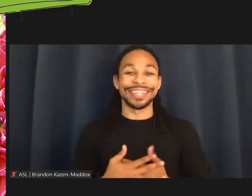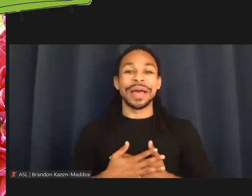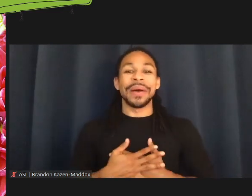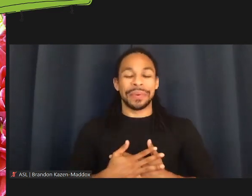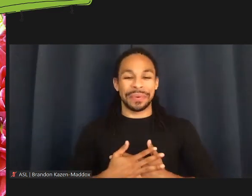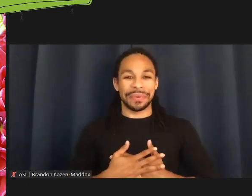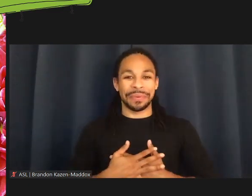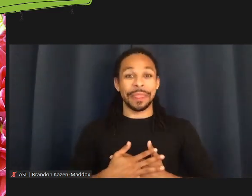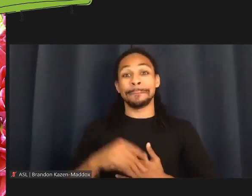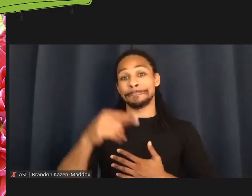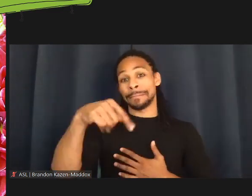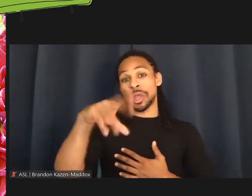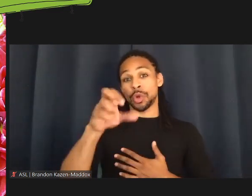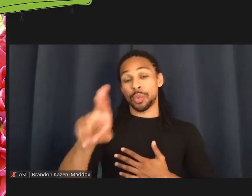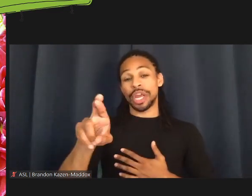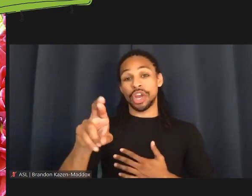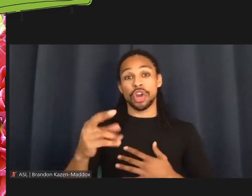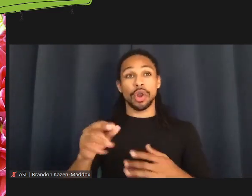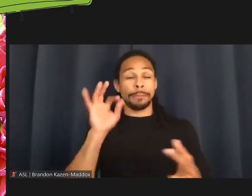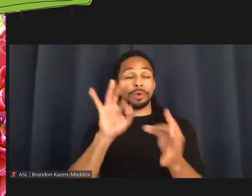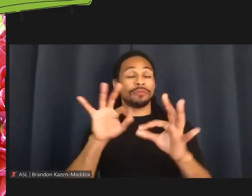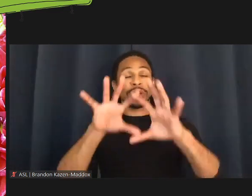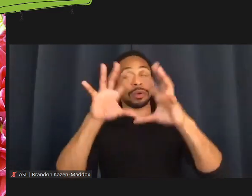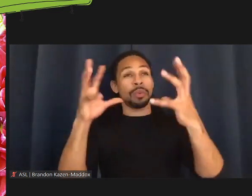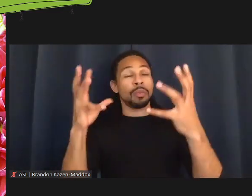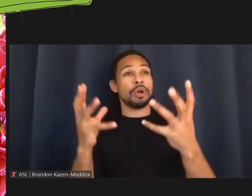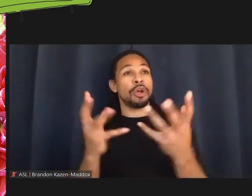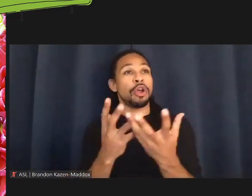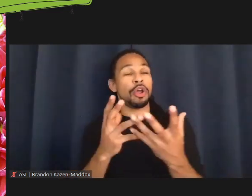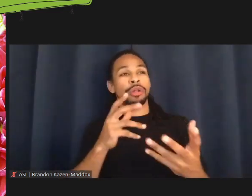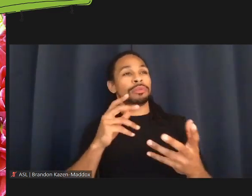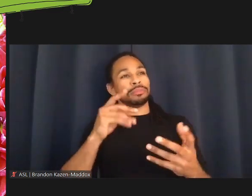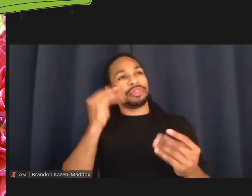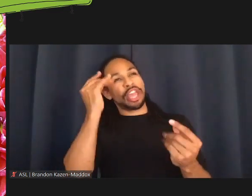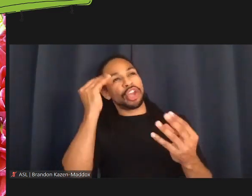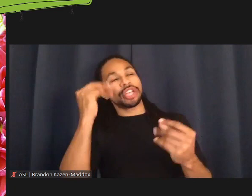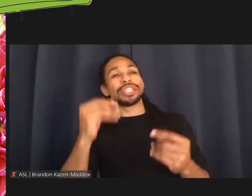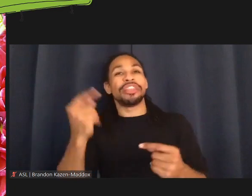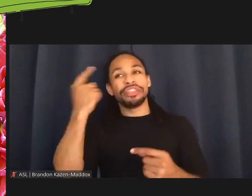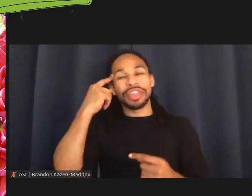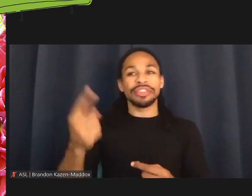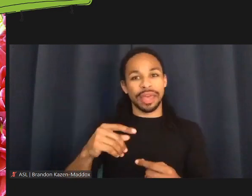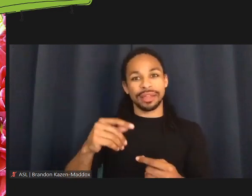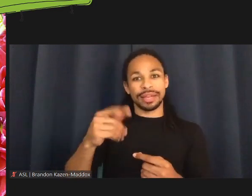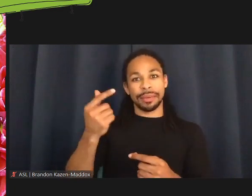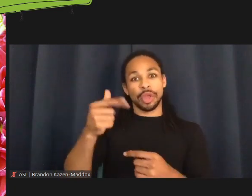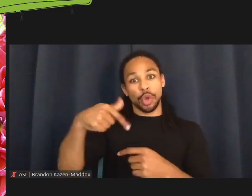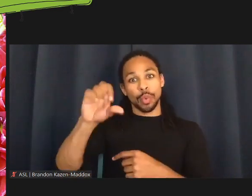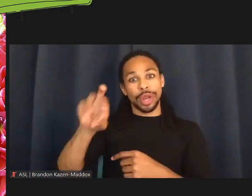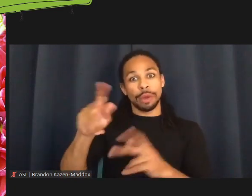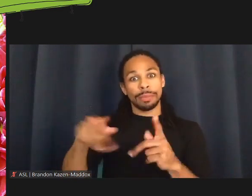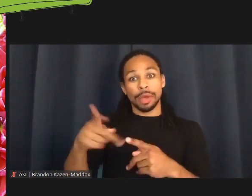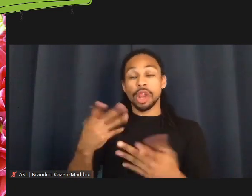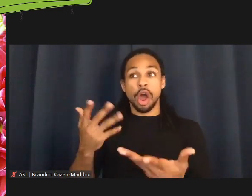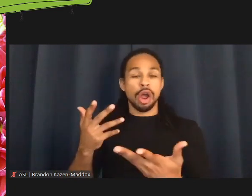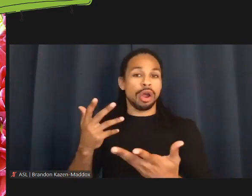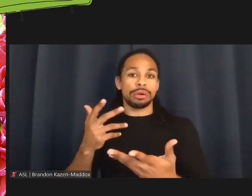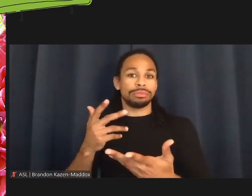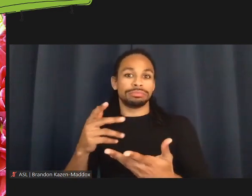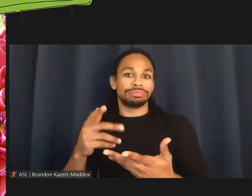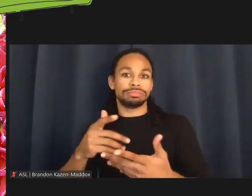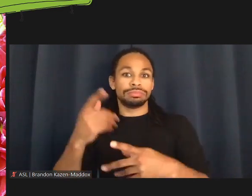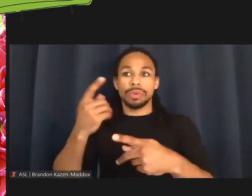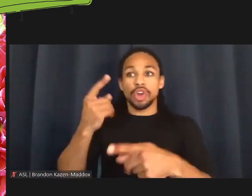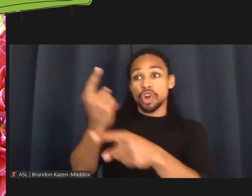Queer utopians think human beings are perfectible, but we are not. We are just correctable. In an hourly motel, I recall that